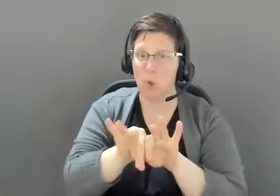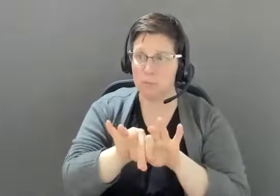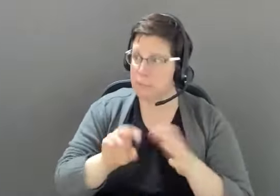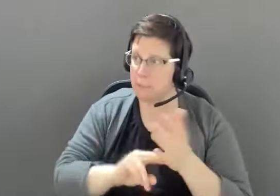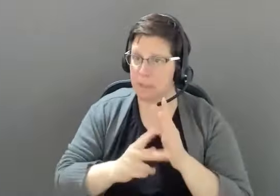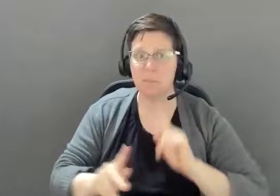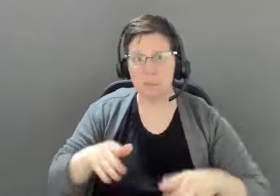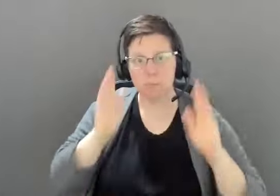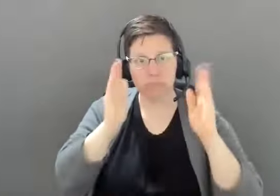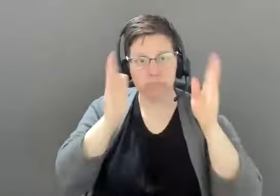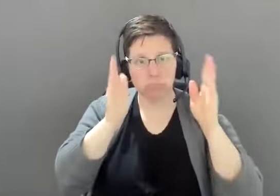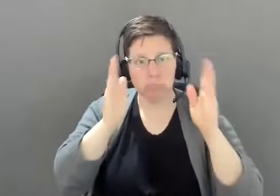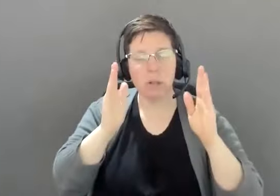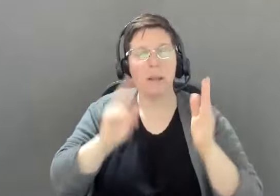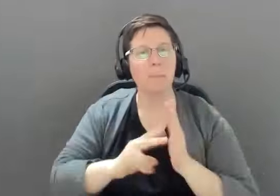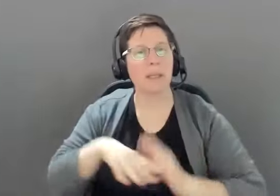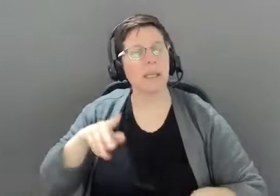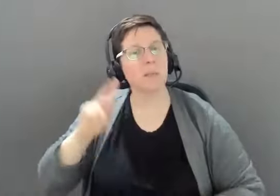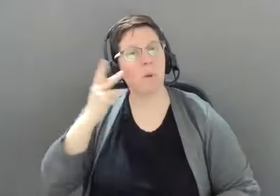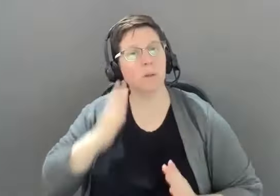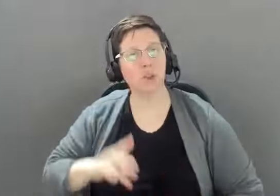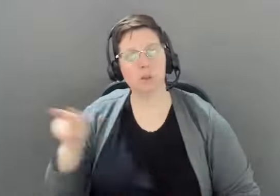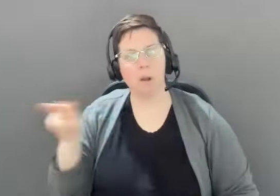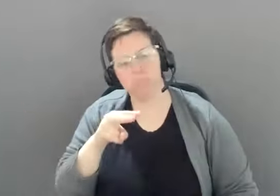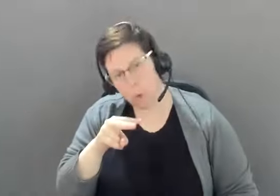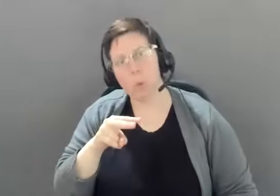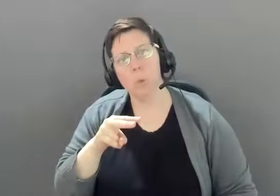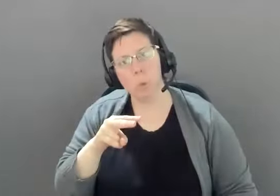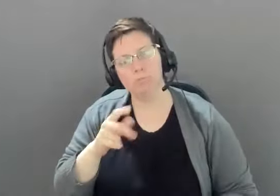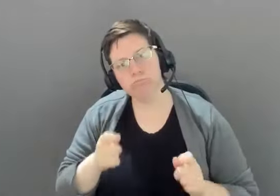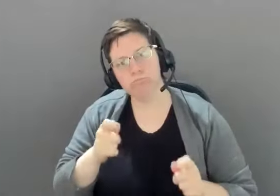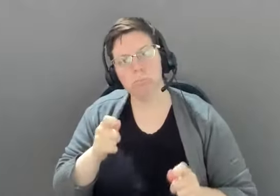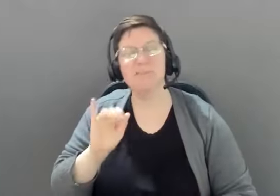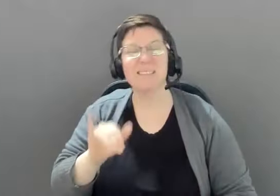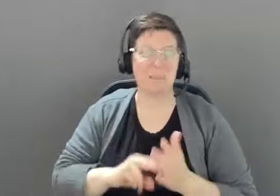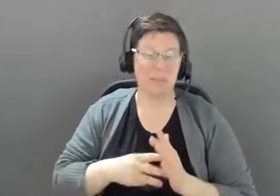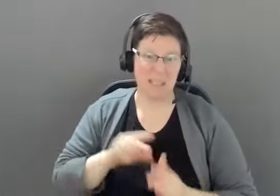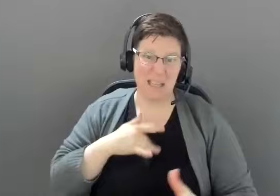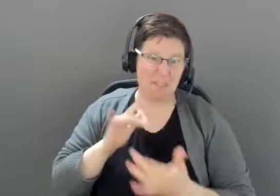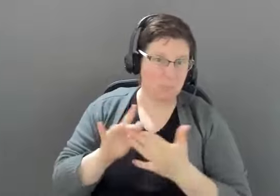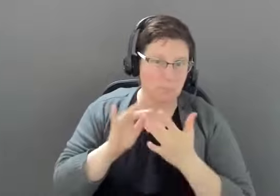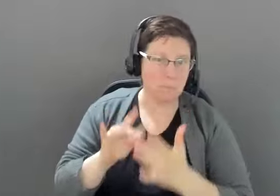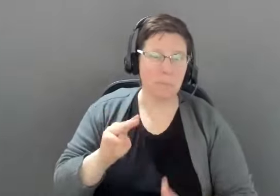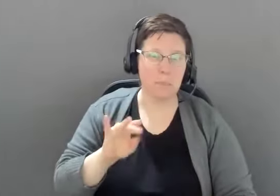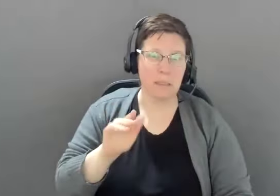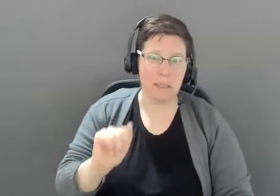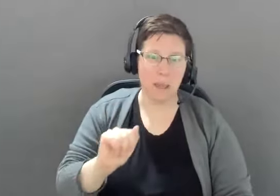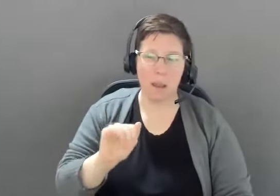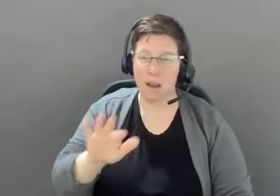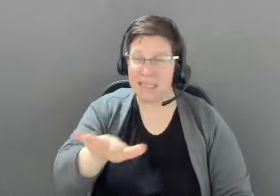So definitely using the media and leaning on them and reaching out to them frequently to update them on key